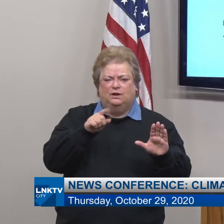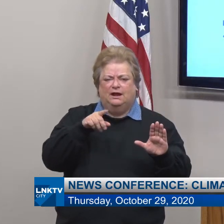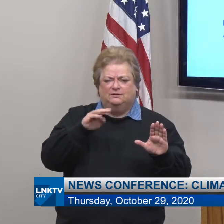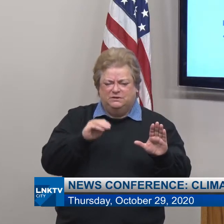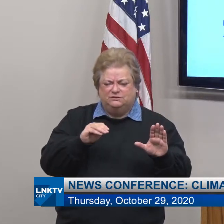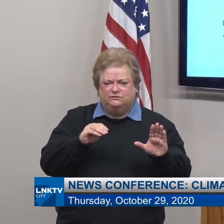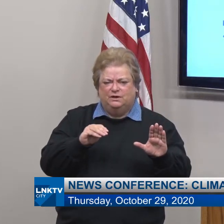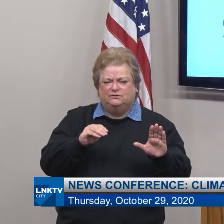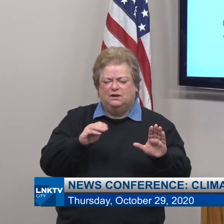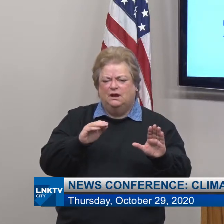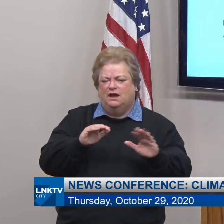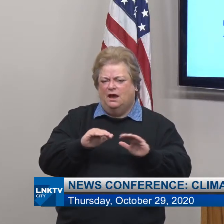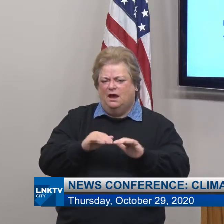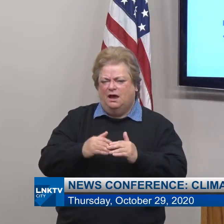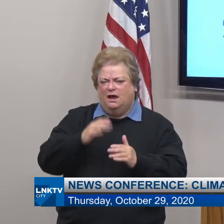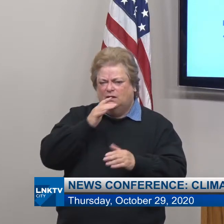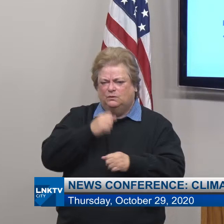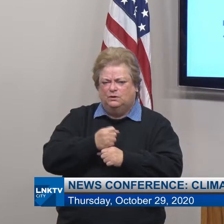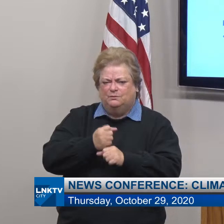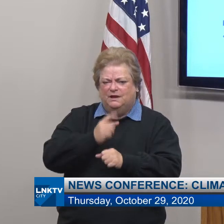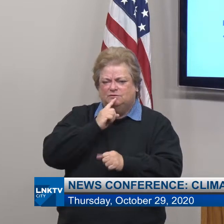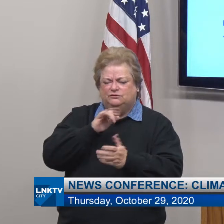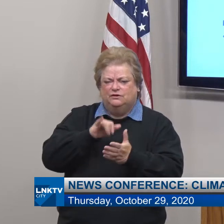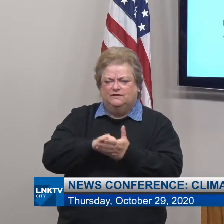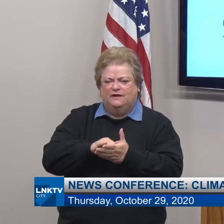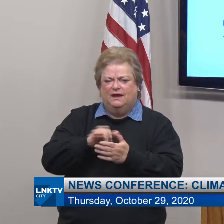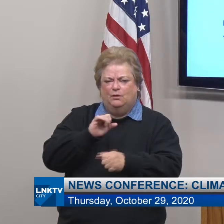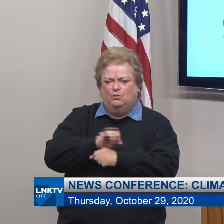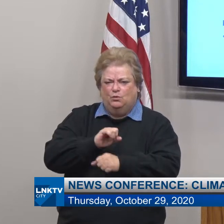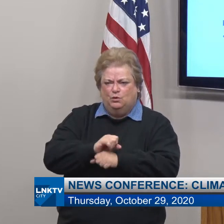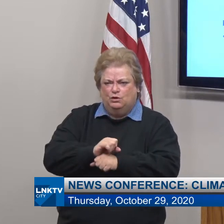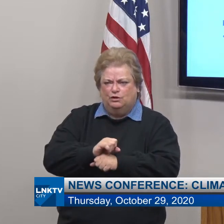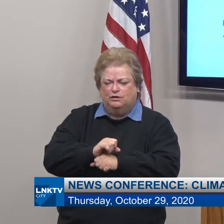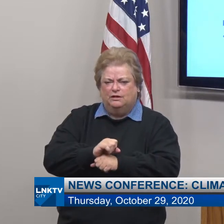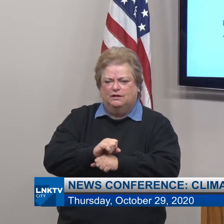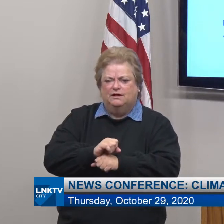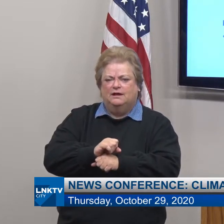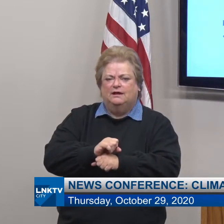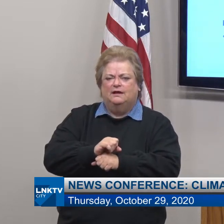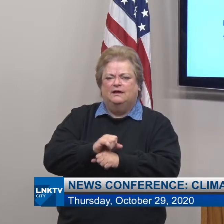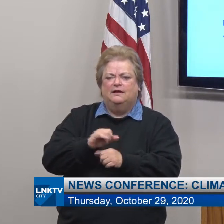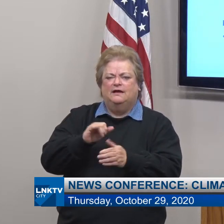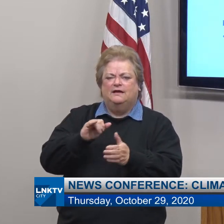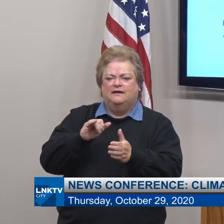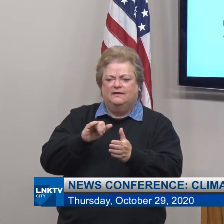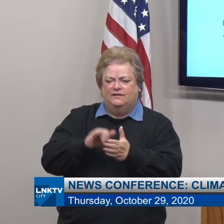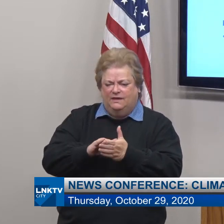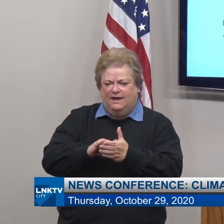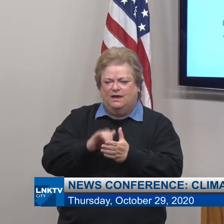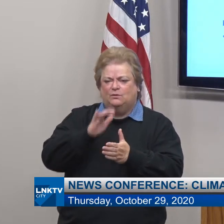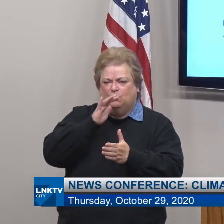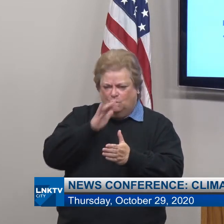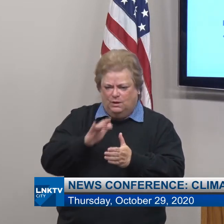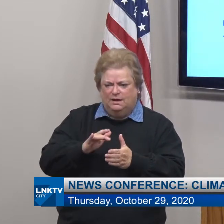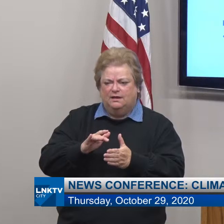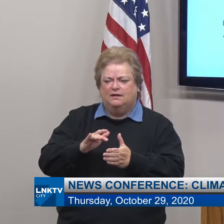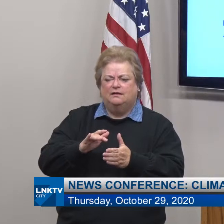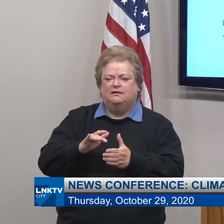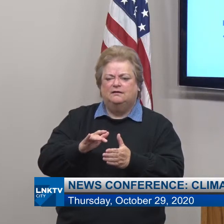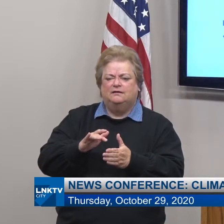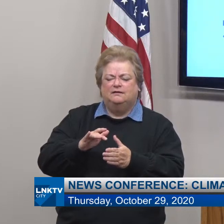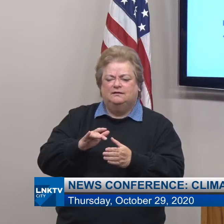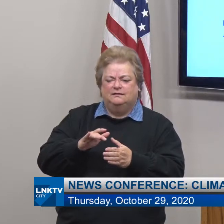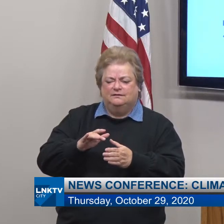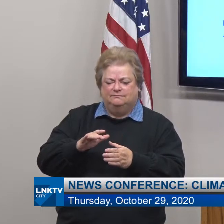make sure that the work that went into this actually gets off the shelf in a time when and